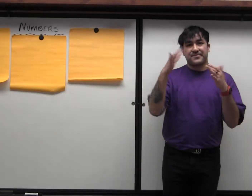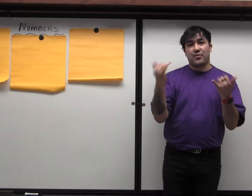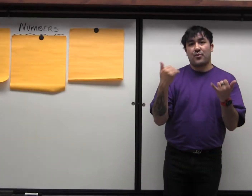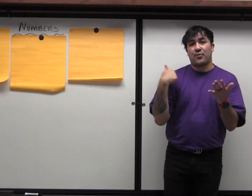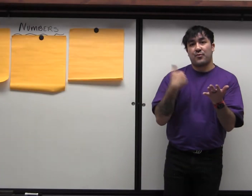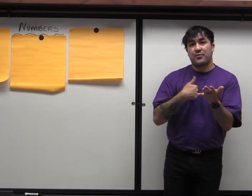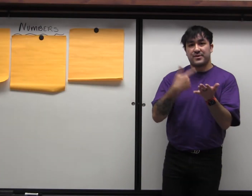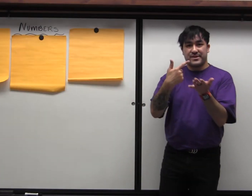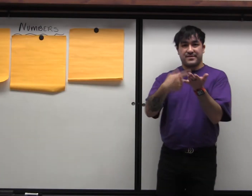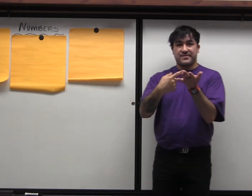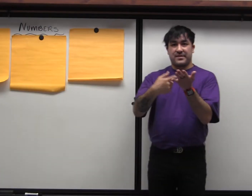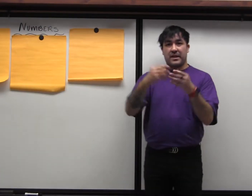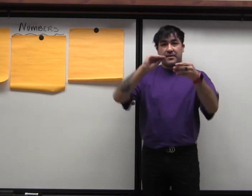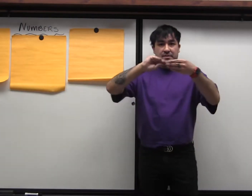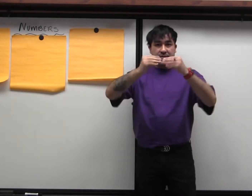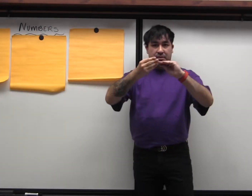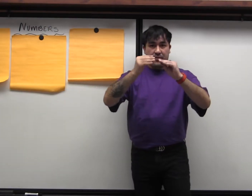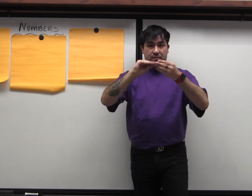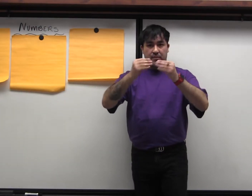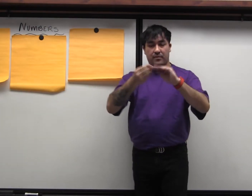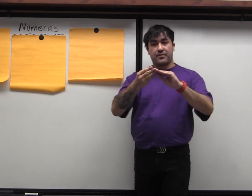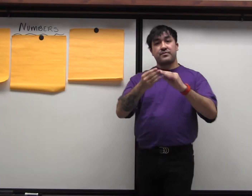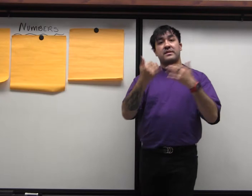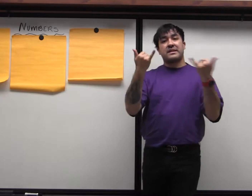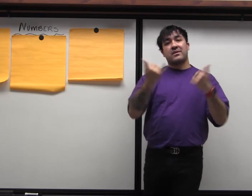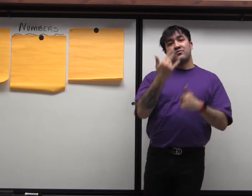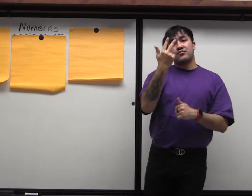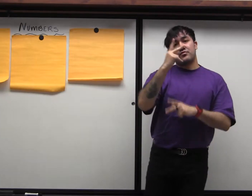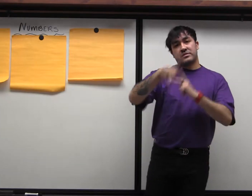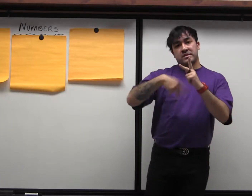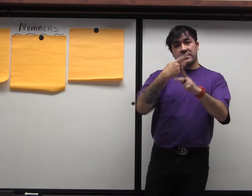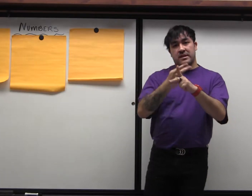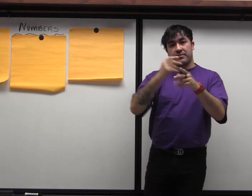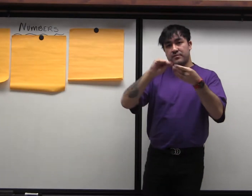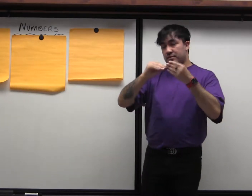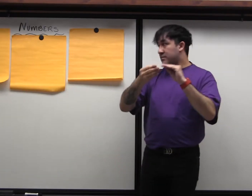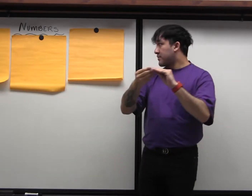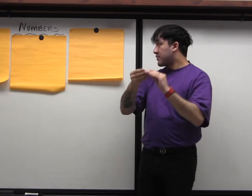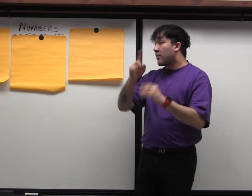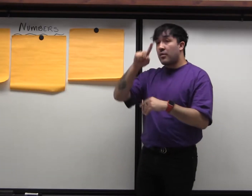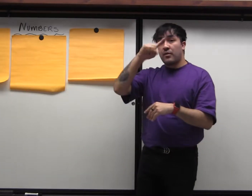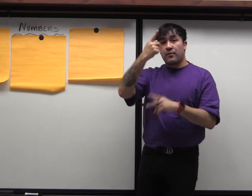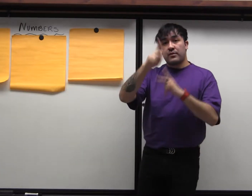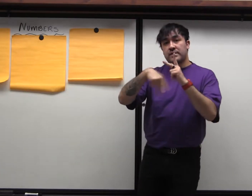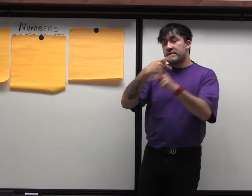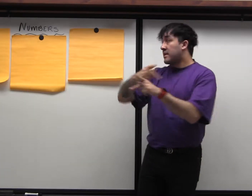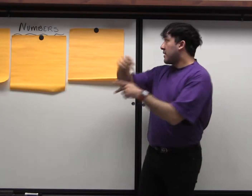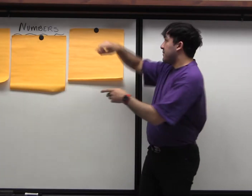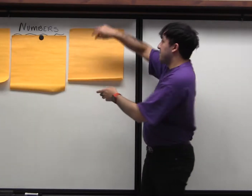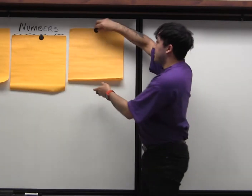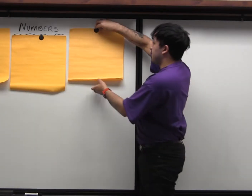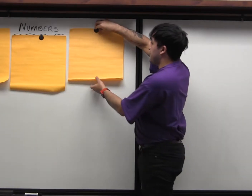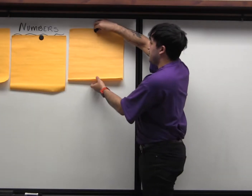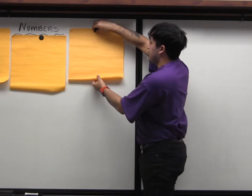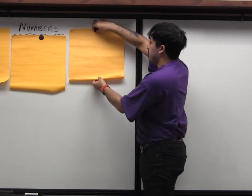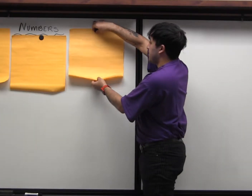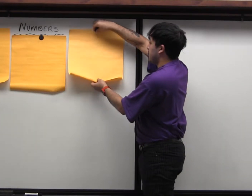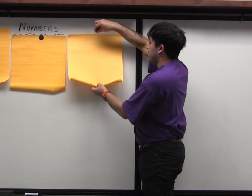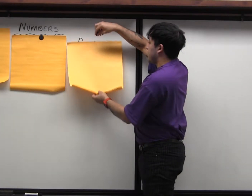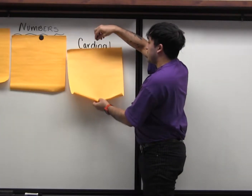Hello, so today we're going to go ahead and discuss numbers. And there are three types of numbers, and the first type